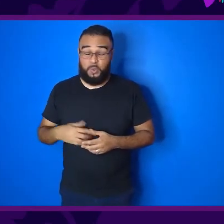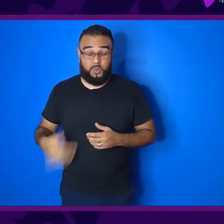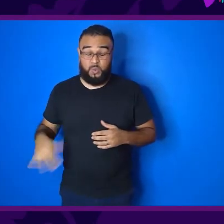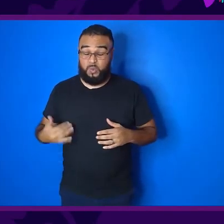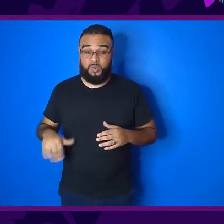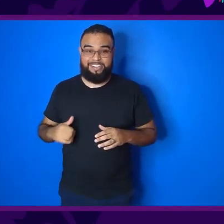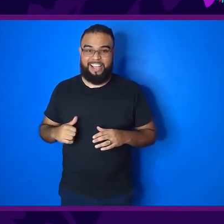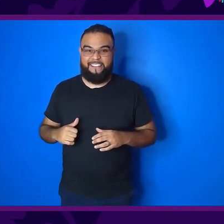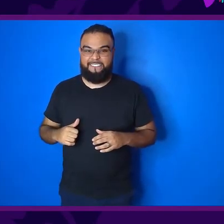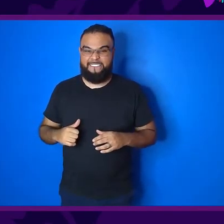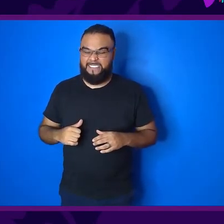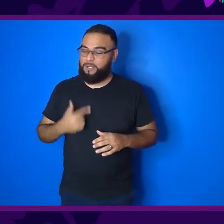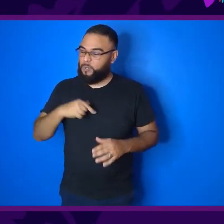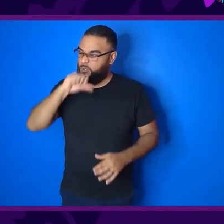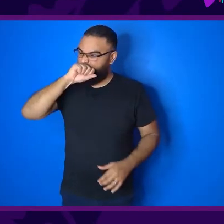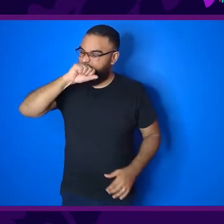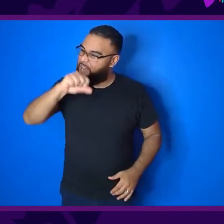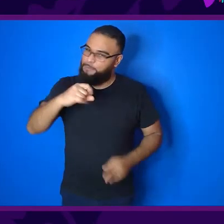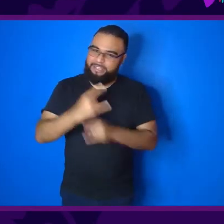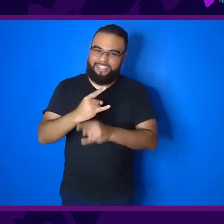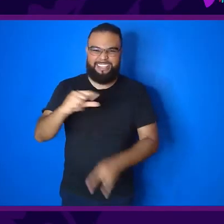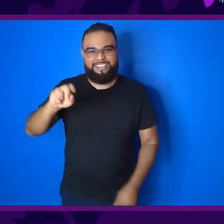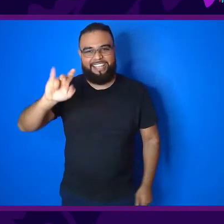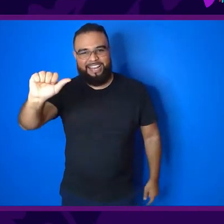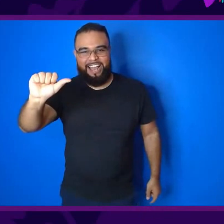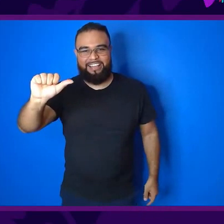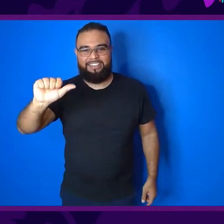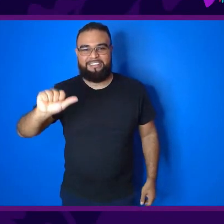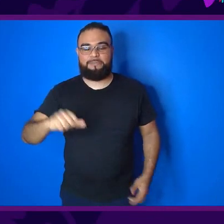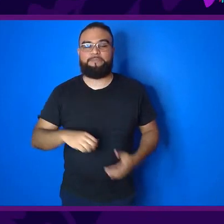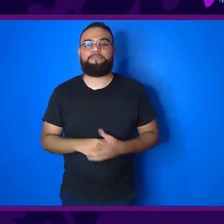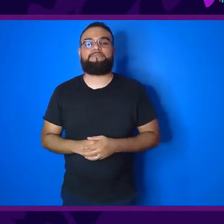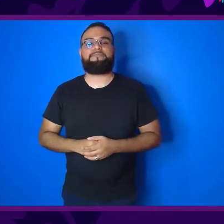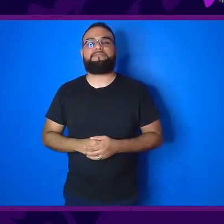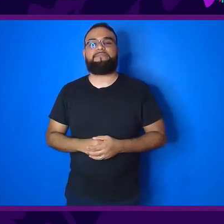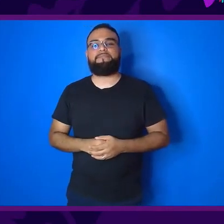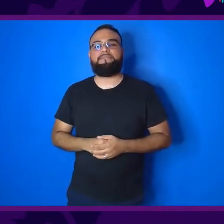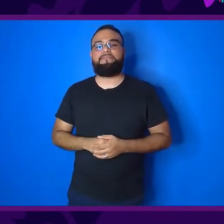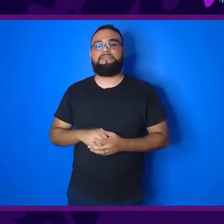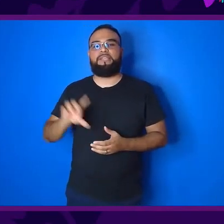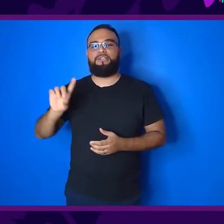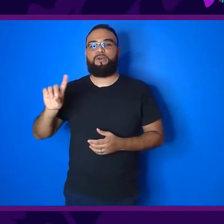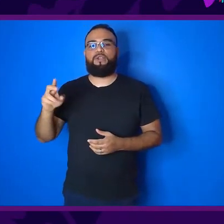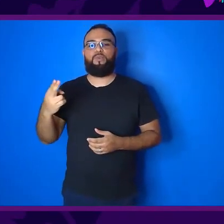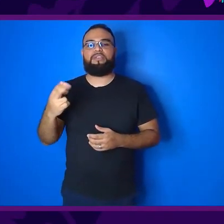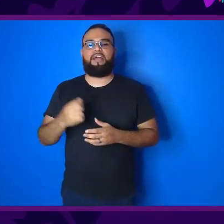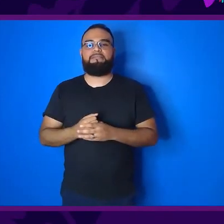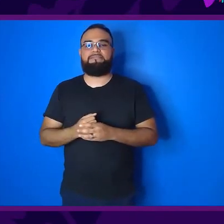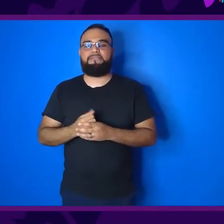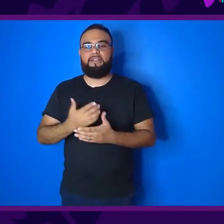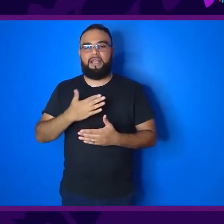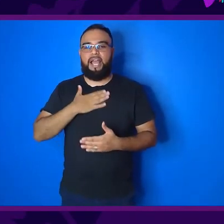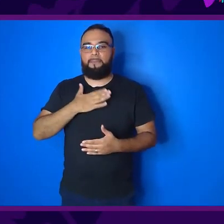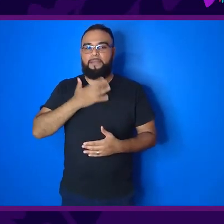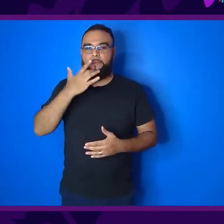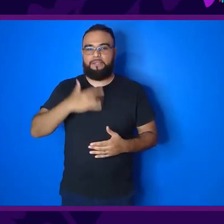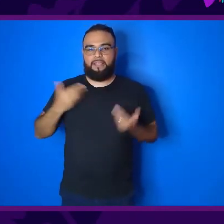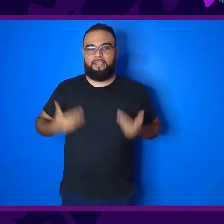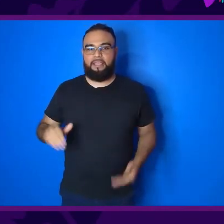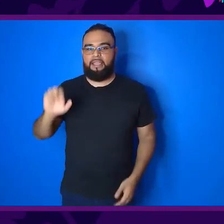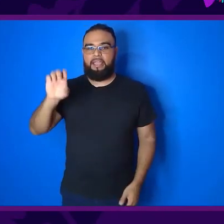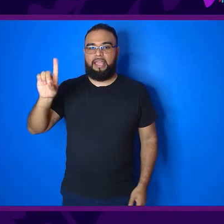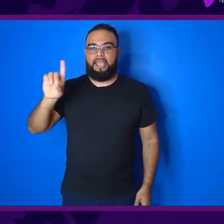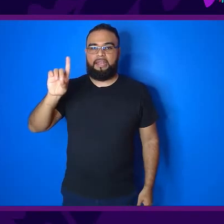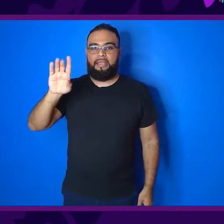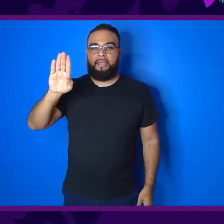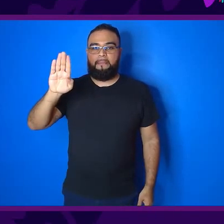Amo el tequila. Mwah. Dolores Huerta, happy birthday. It's Ed Begley. And the problem today